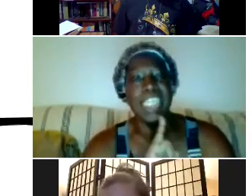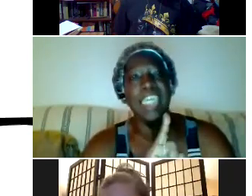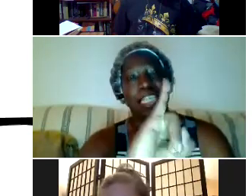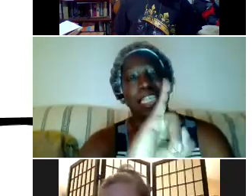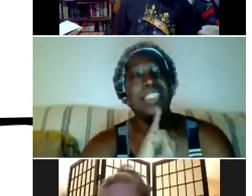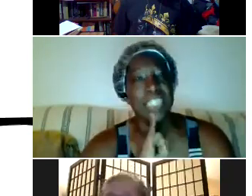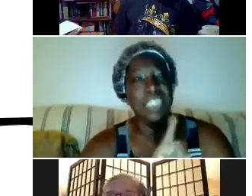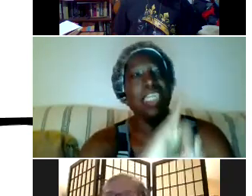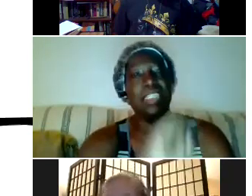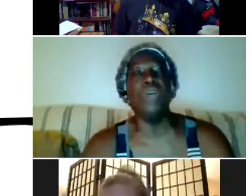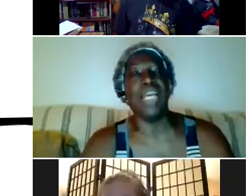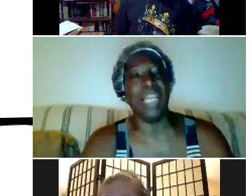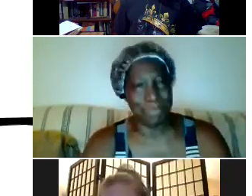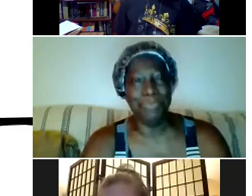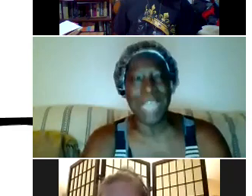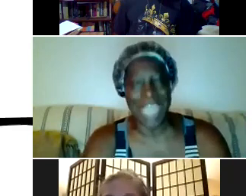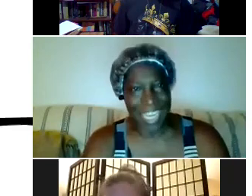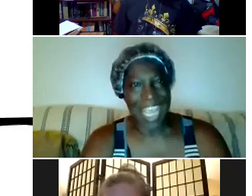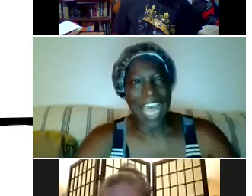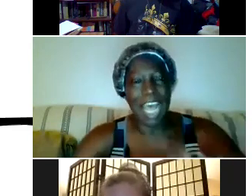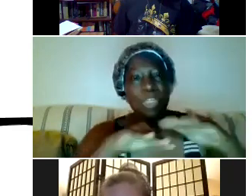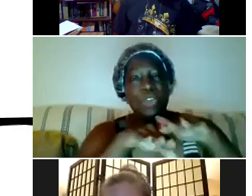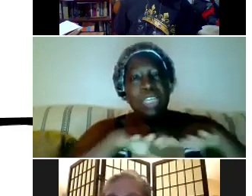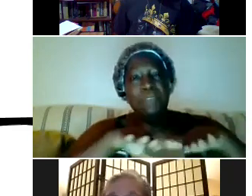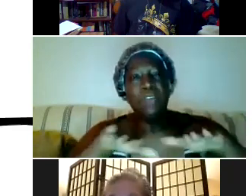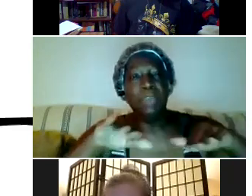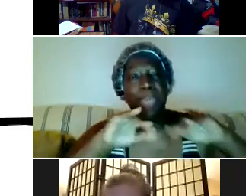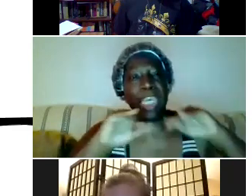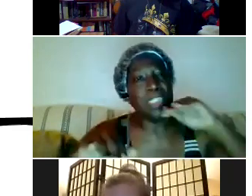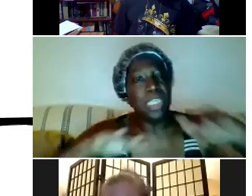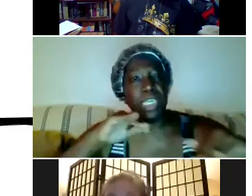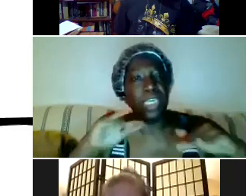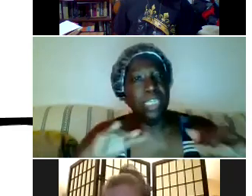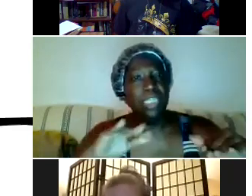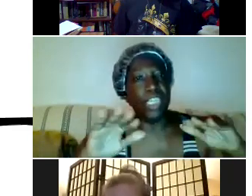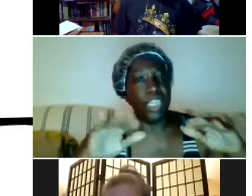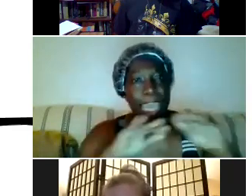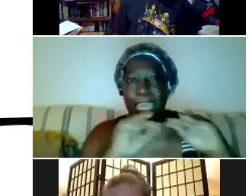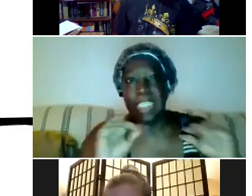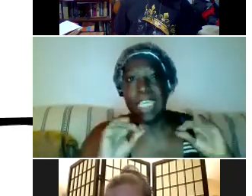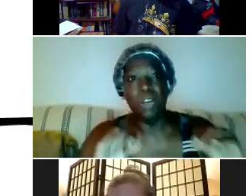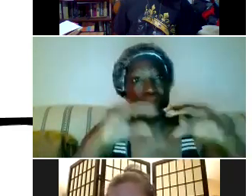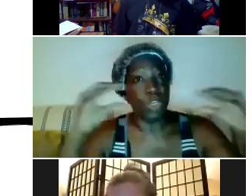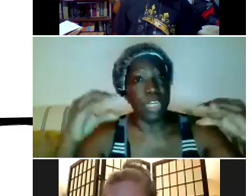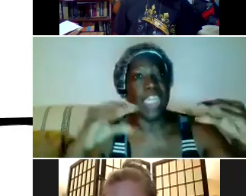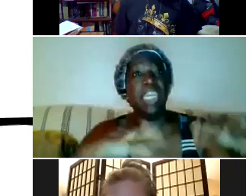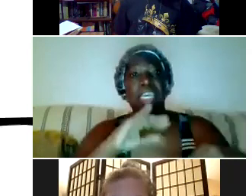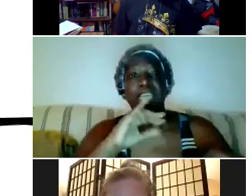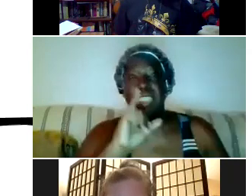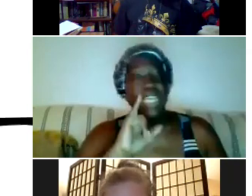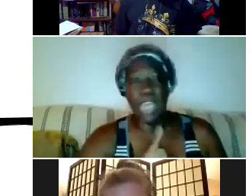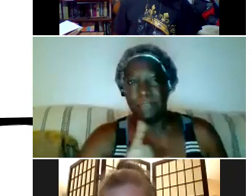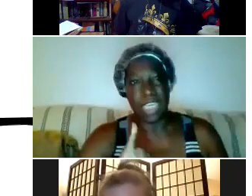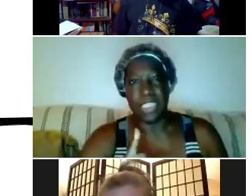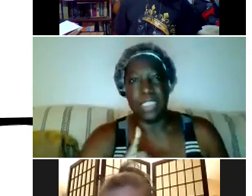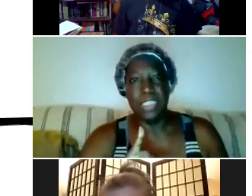This is. Right. But Right. I'm doing a very basic ASL community,